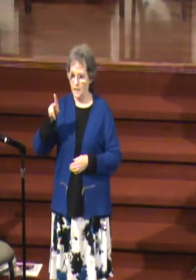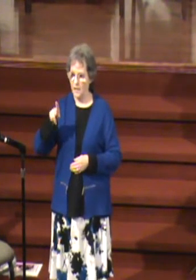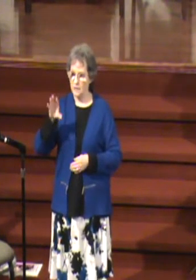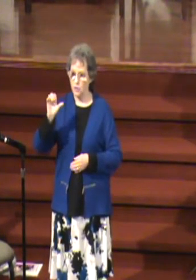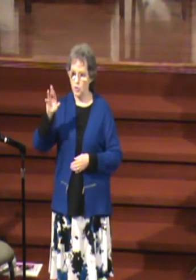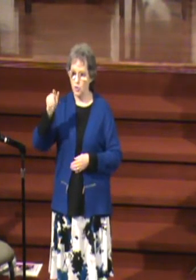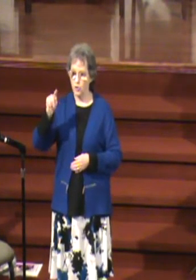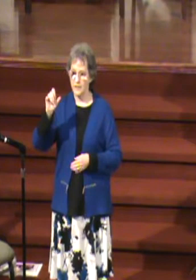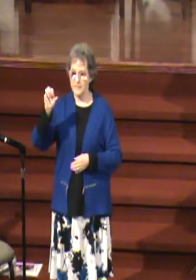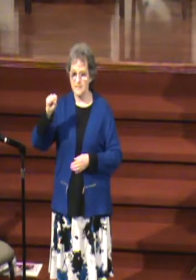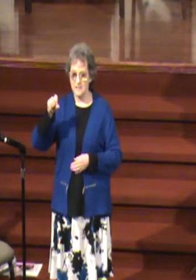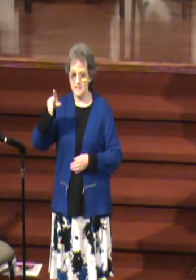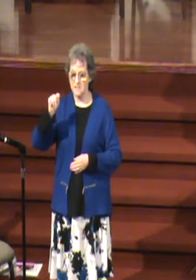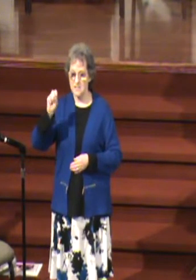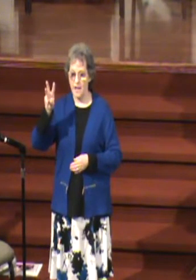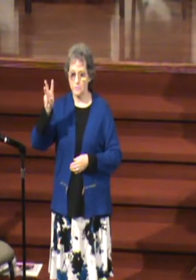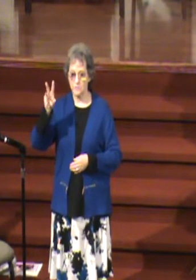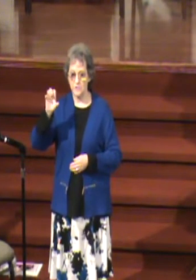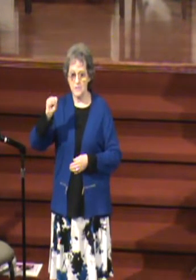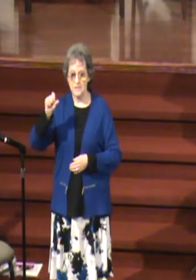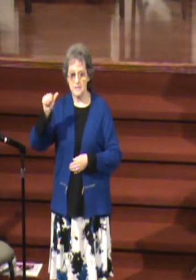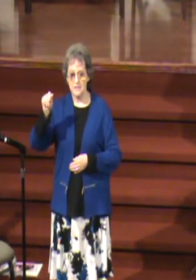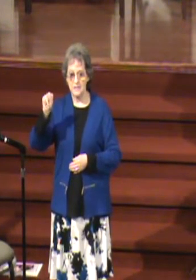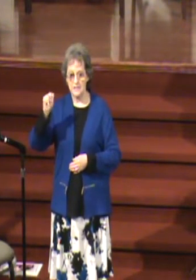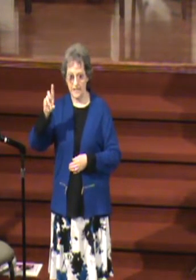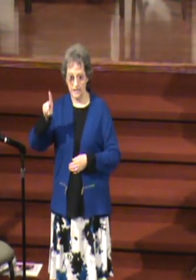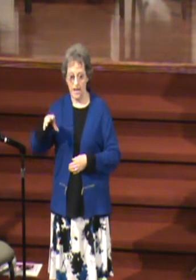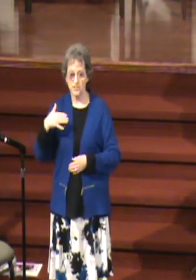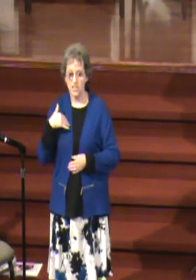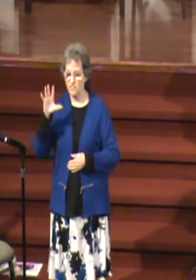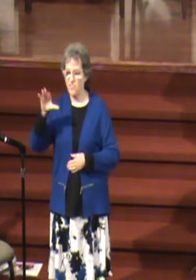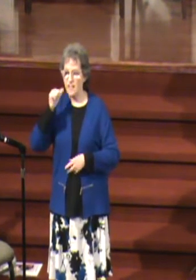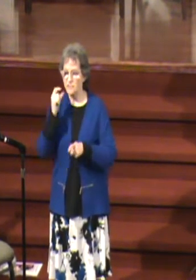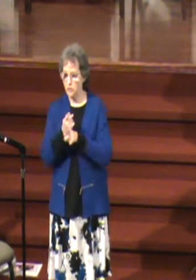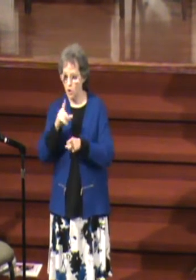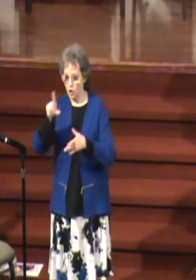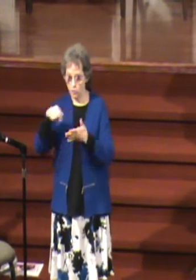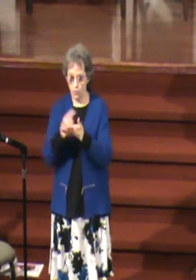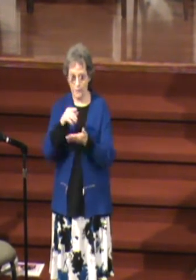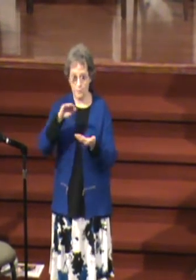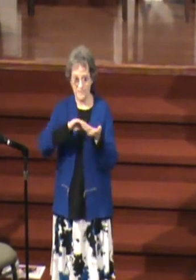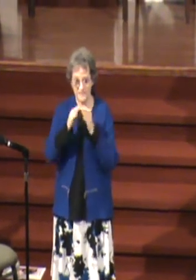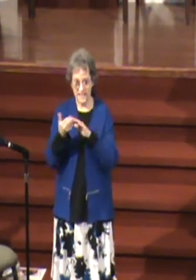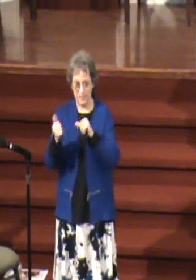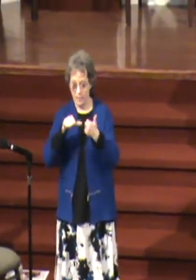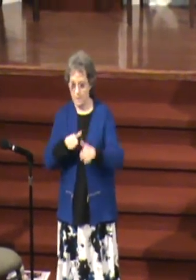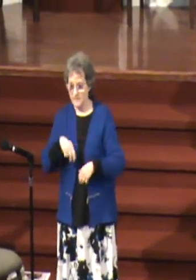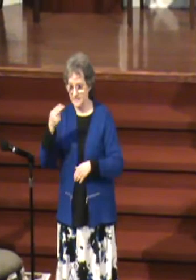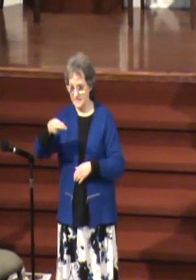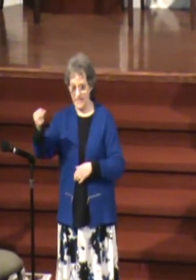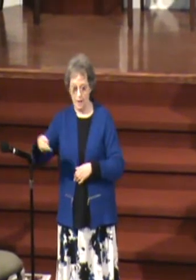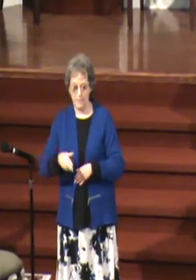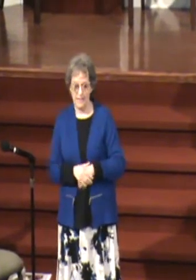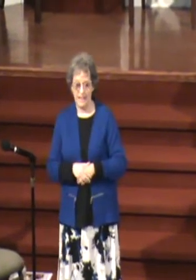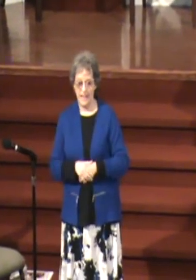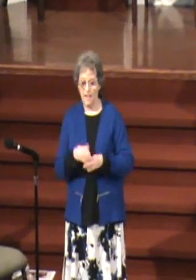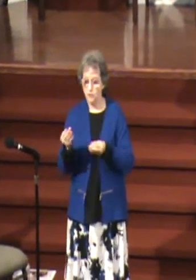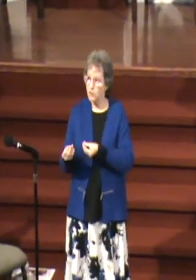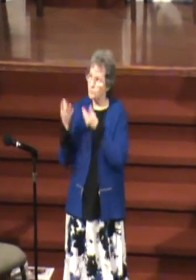sisters. Antionette graduated from City Baptist School in Hammond, Indiana. Antionette committed her life to Christ at